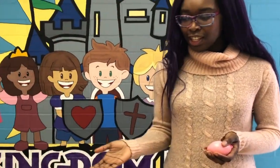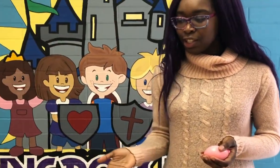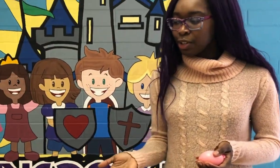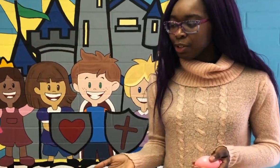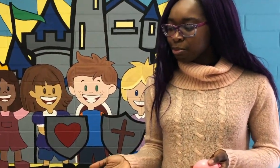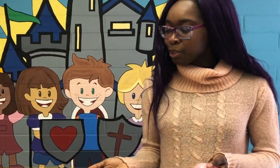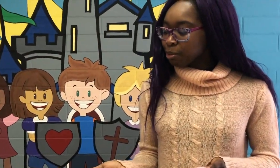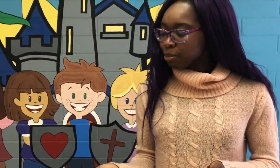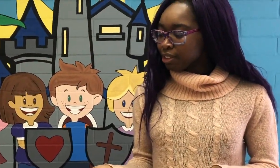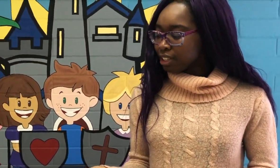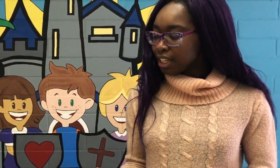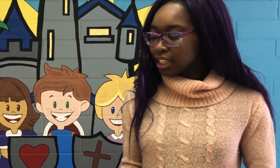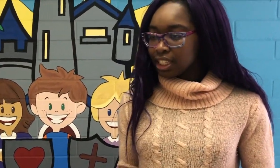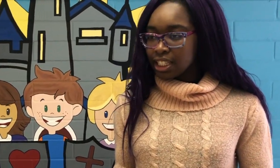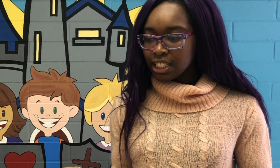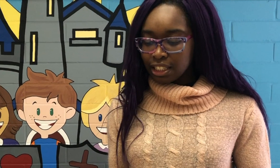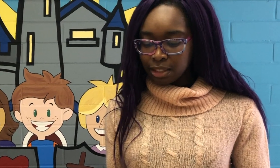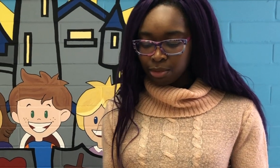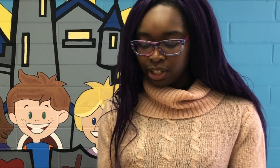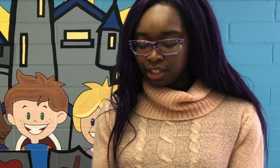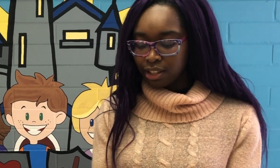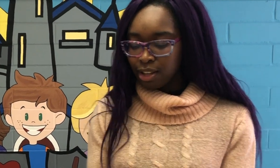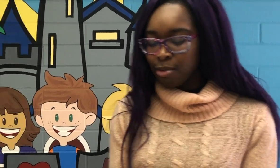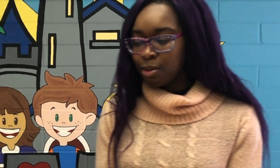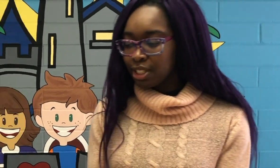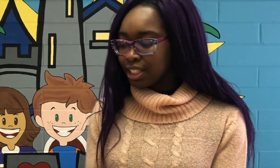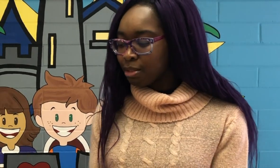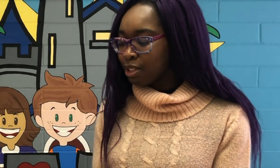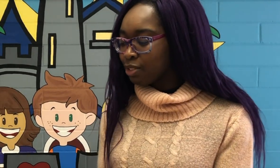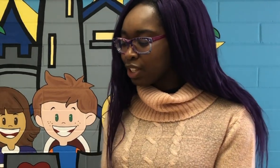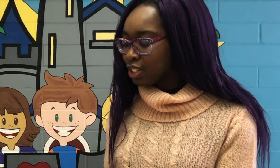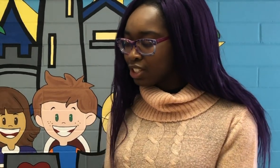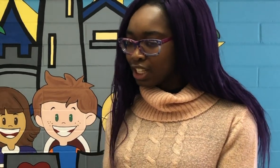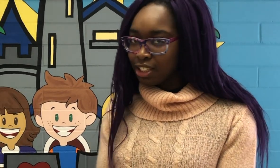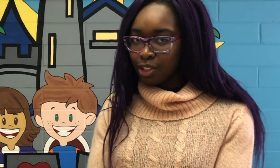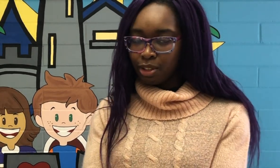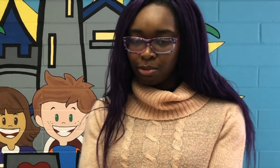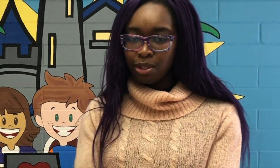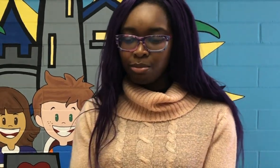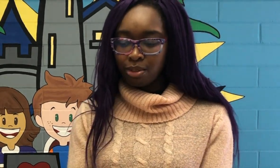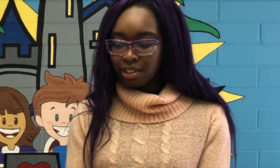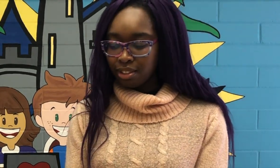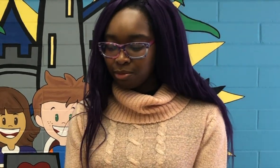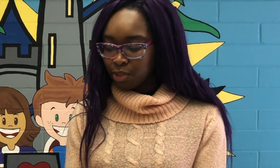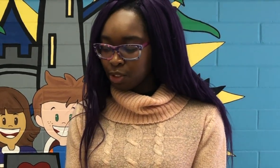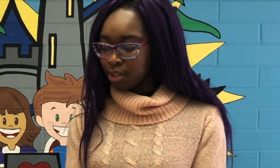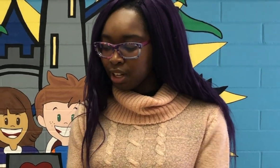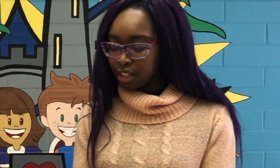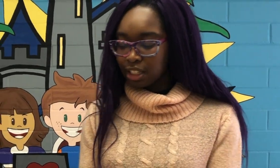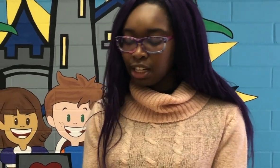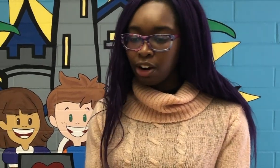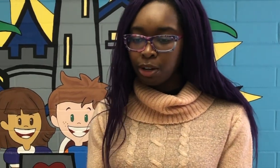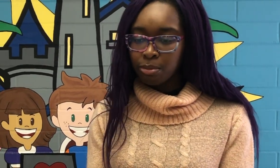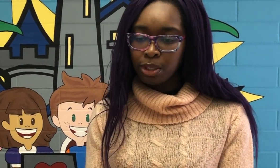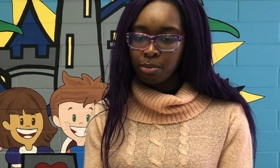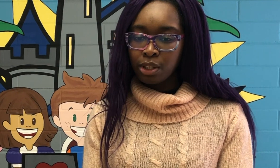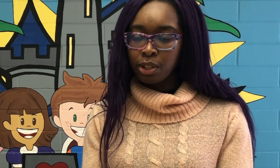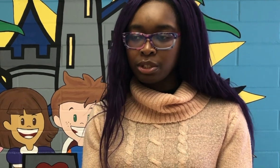you hurt people and they can easily break. But we need to be very gentle with people. So we're not gonna harm people. We